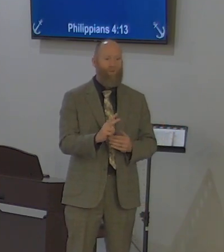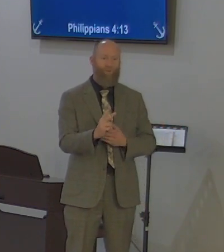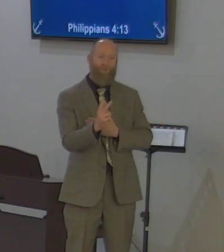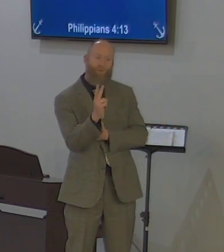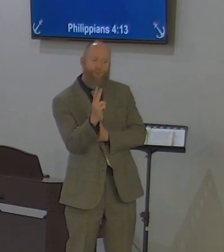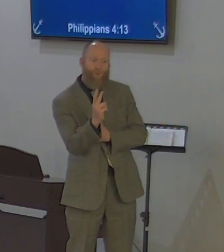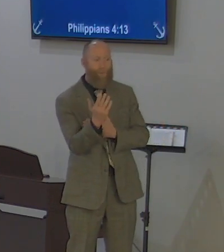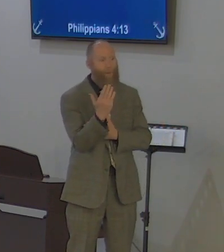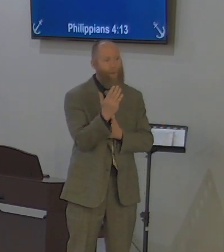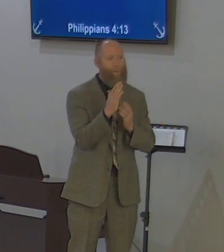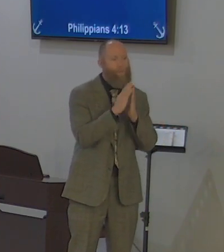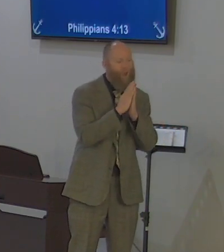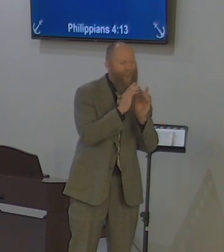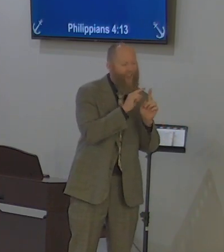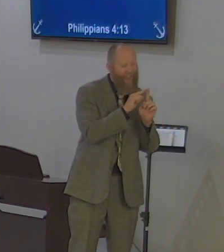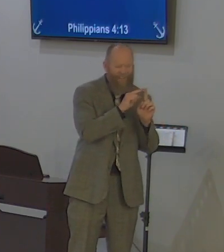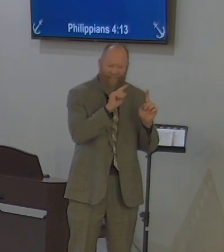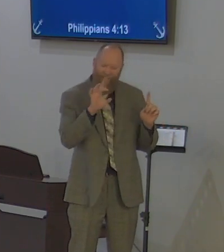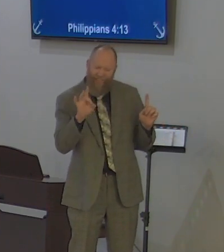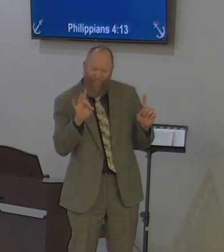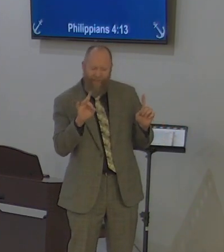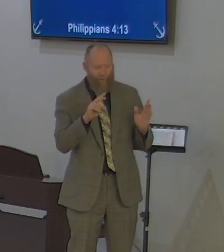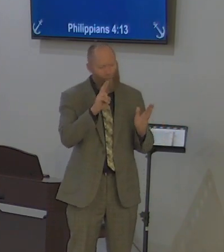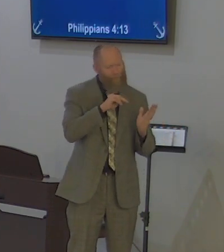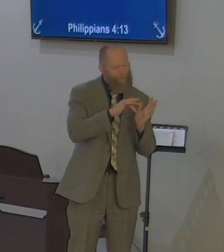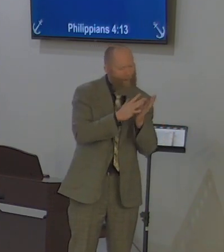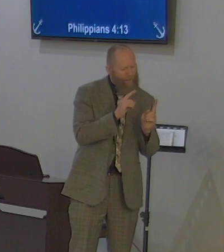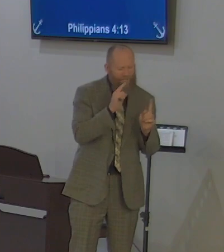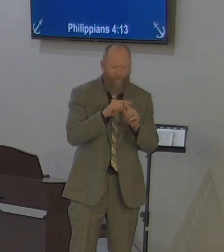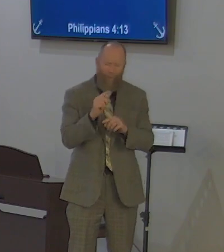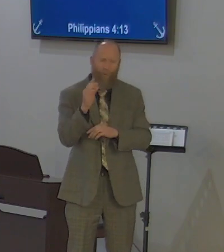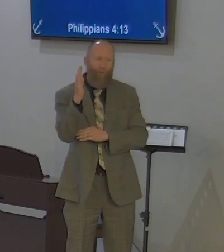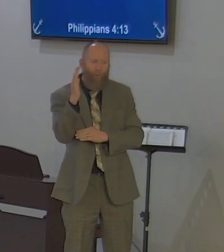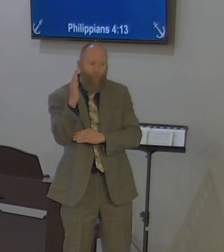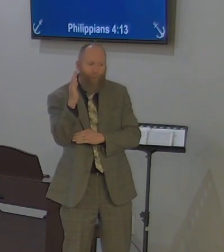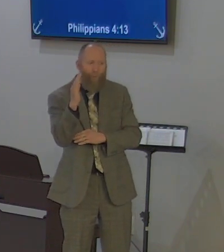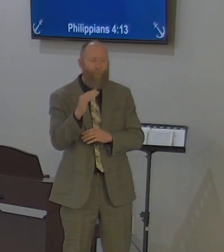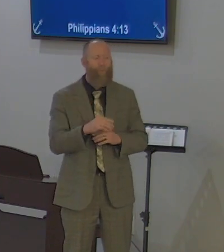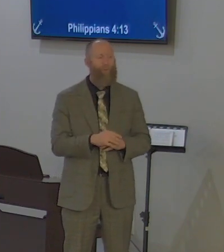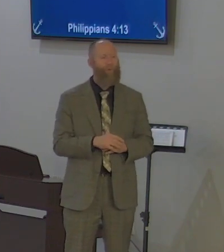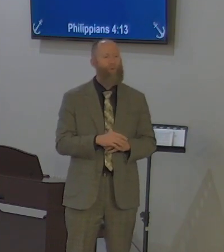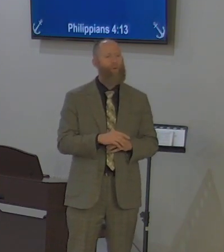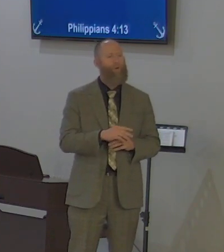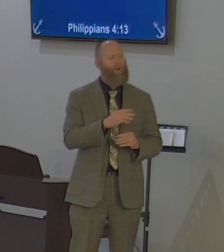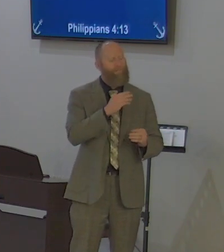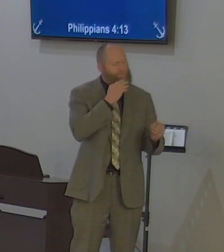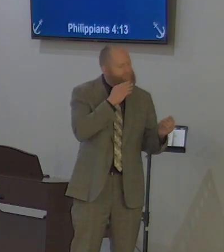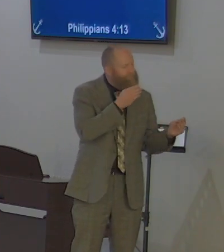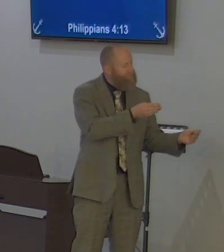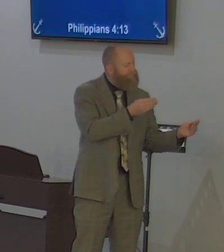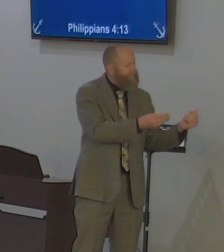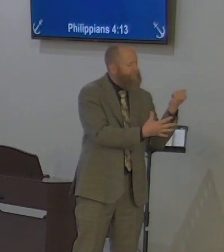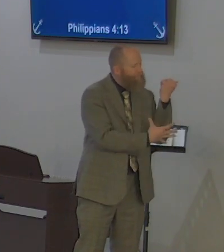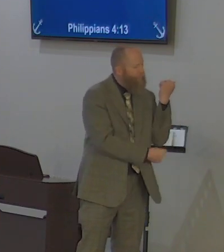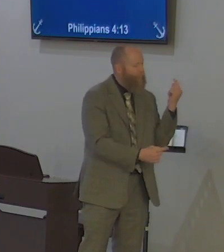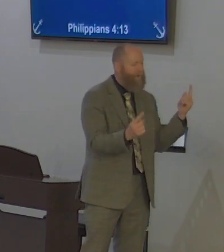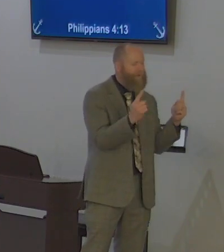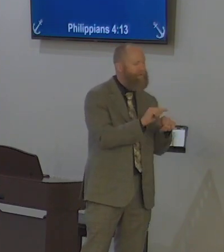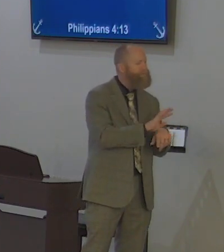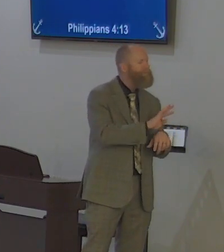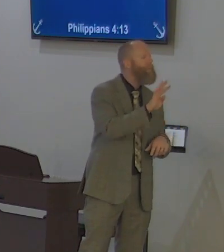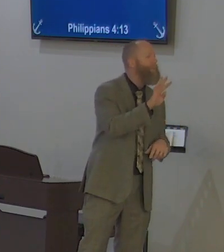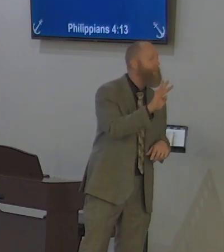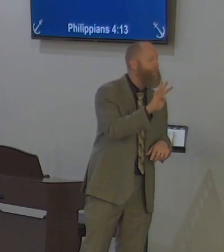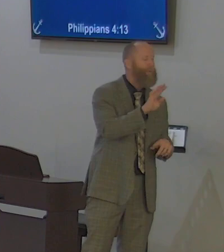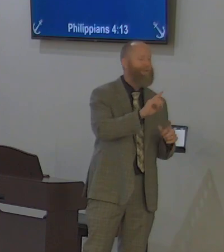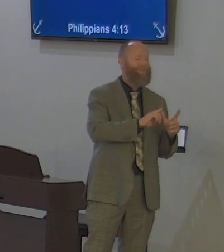8, reads the Bible till noon, goes and feeds the poor until 4,